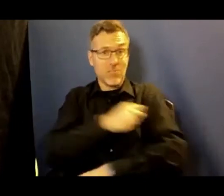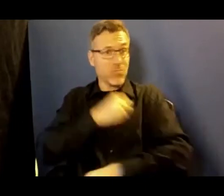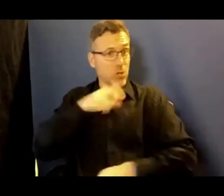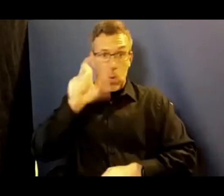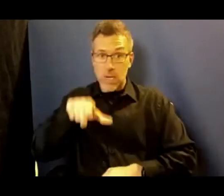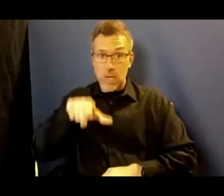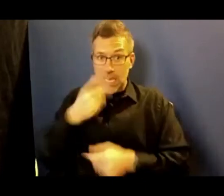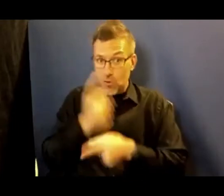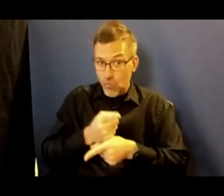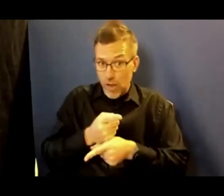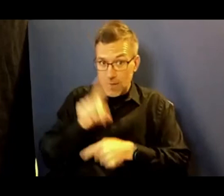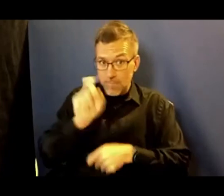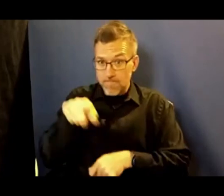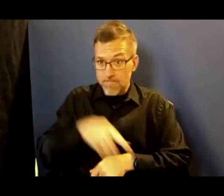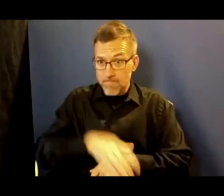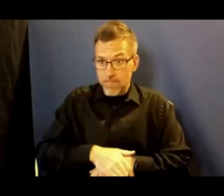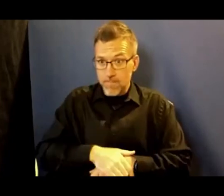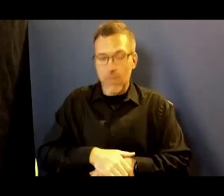That's a great question.